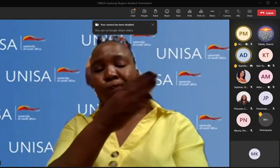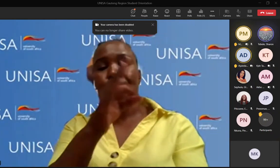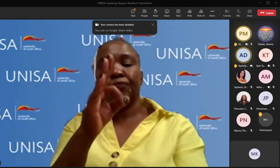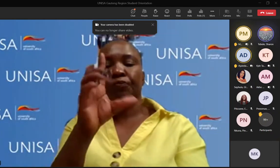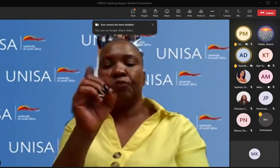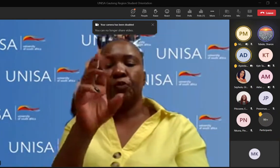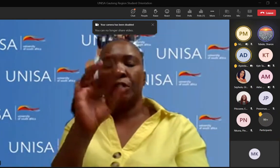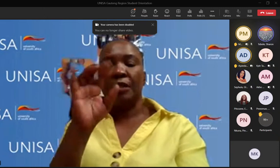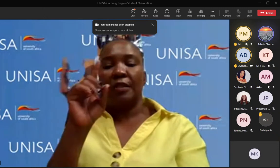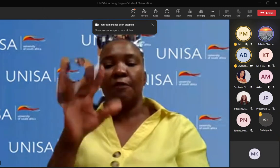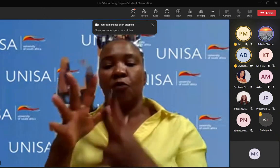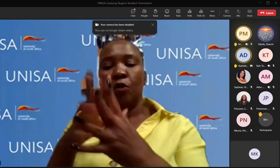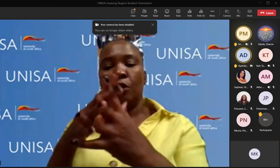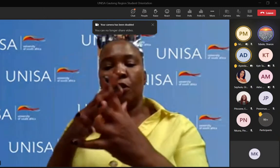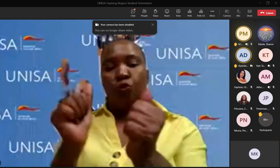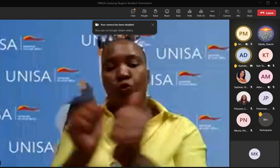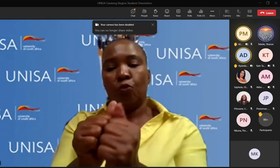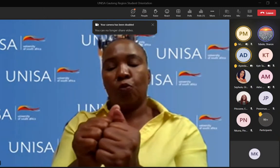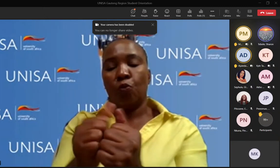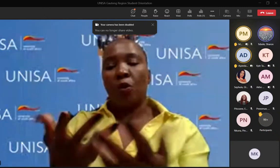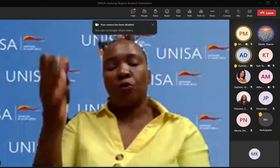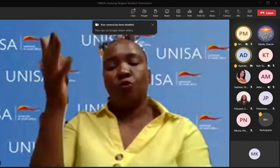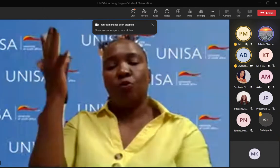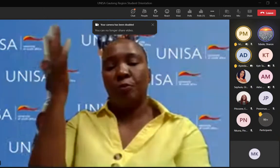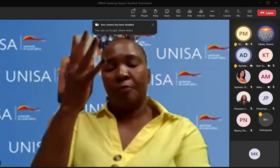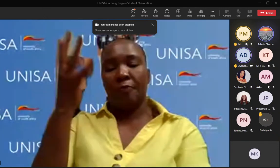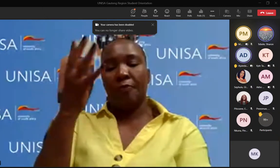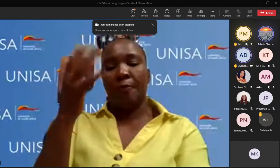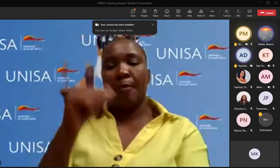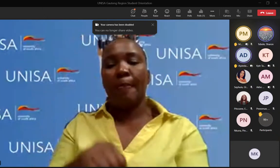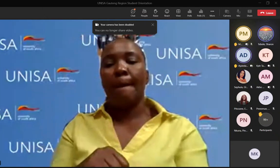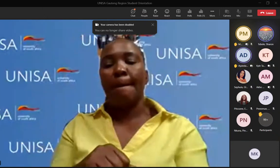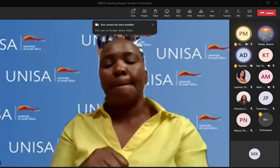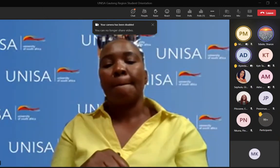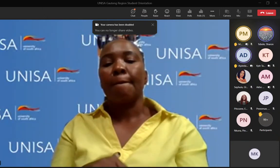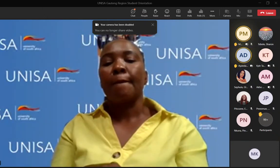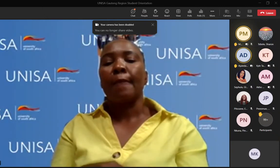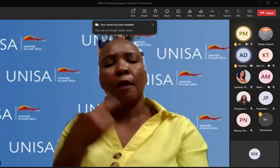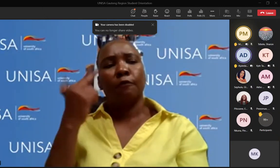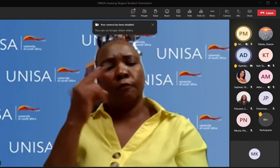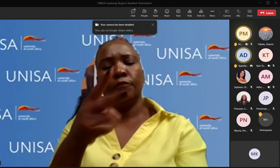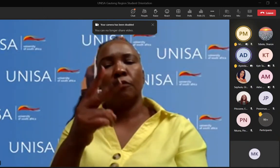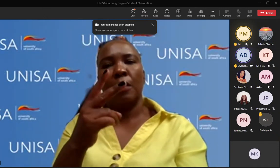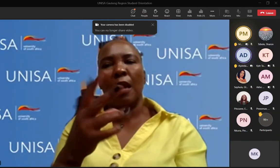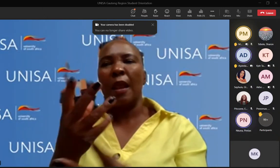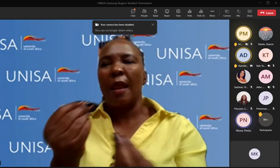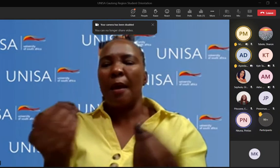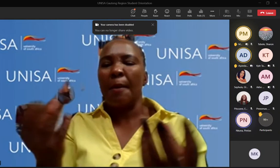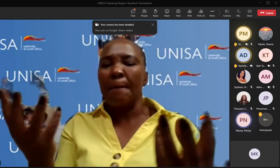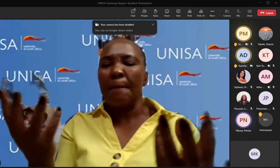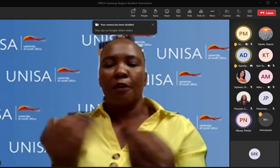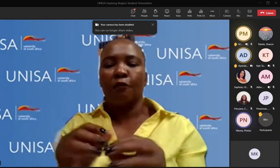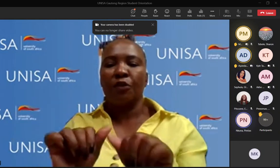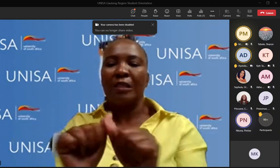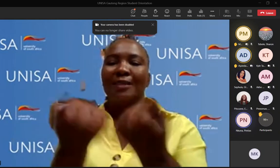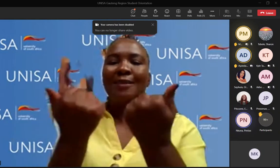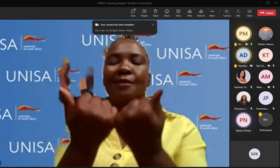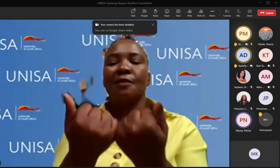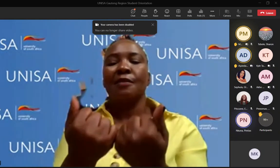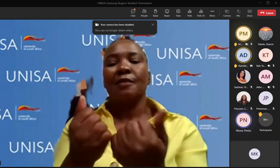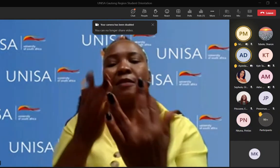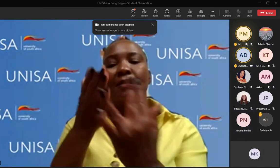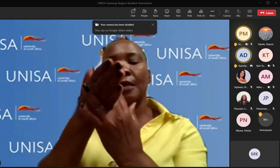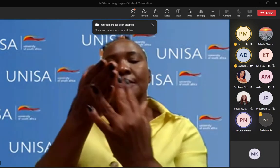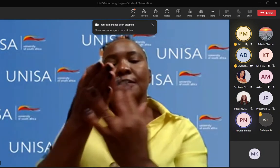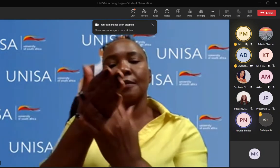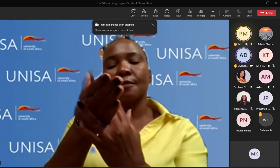Florida for a for a workshop where I was presenting and then I've noted uh the number of challenges in terms of access